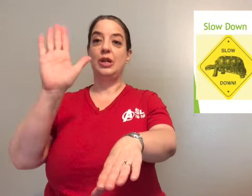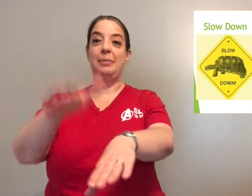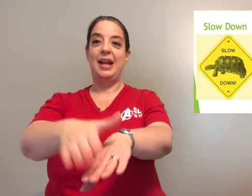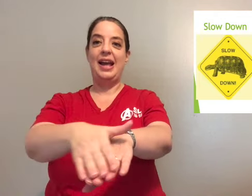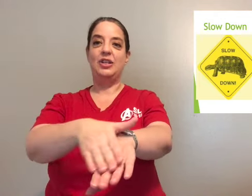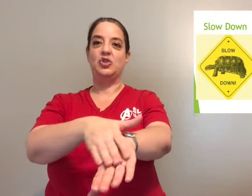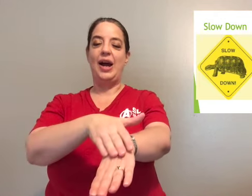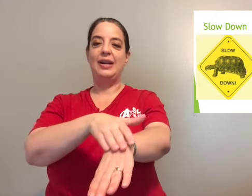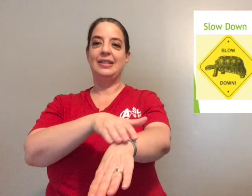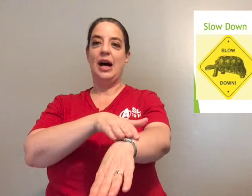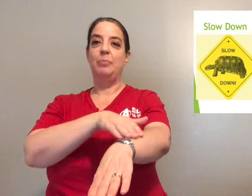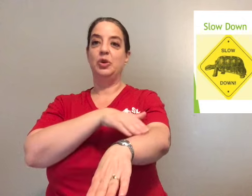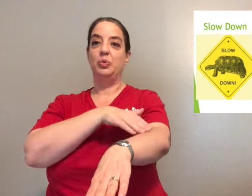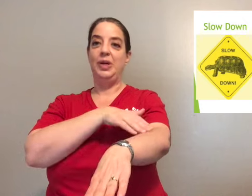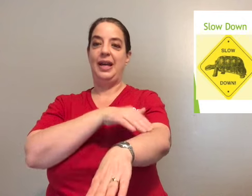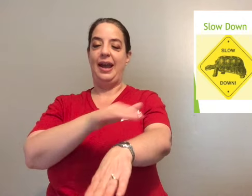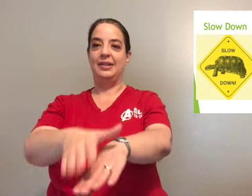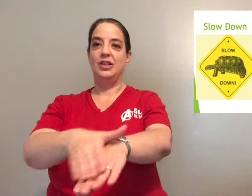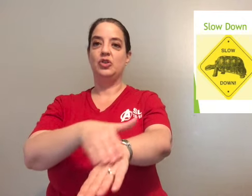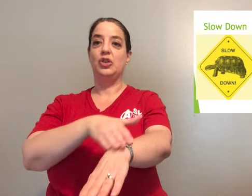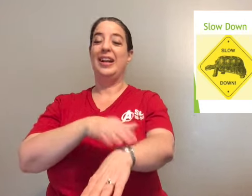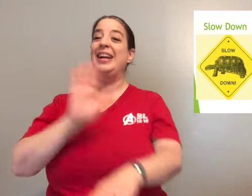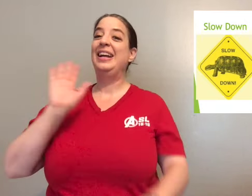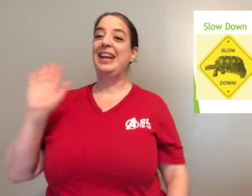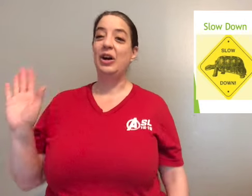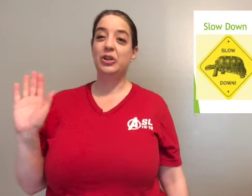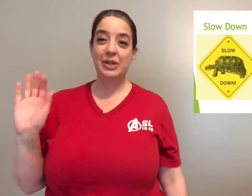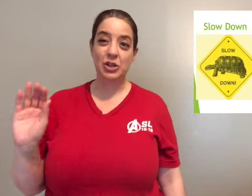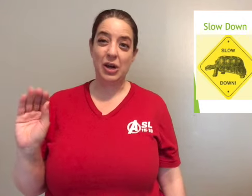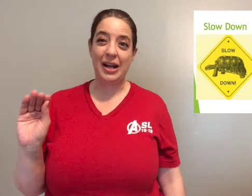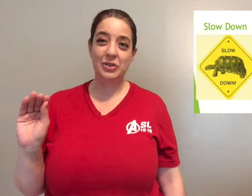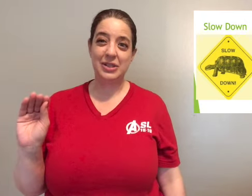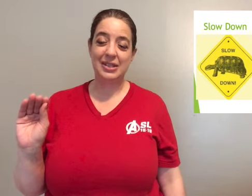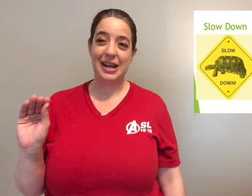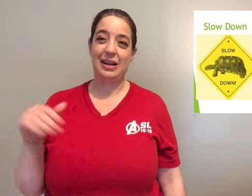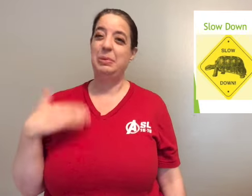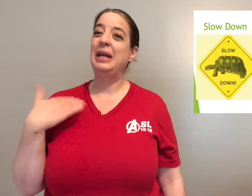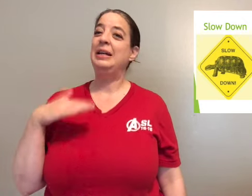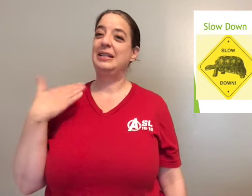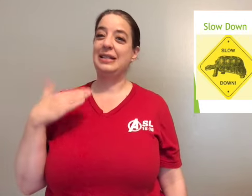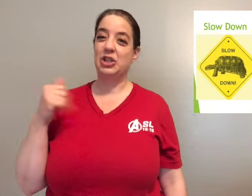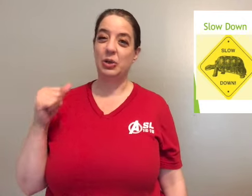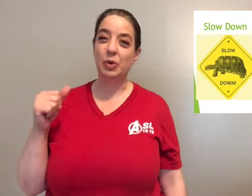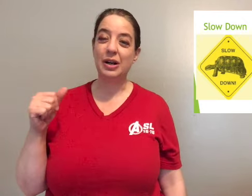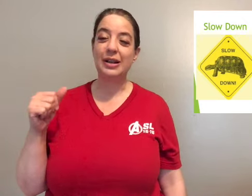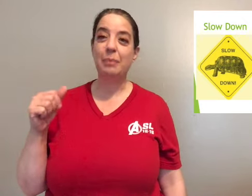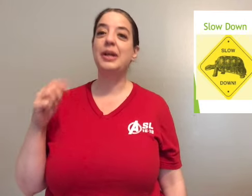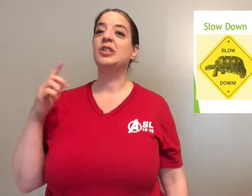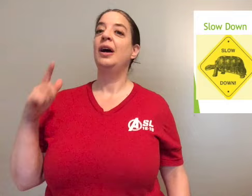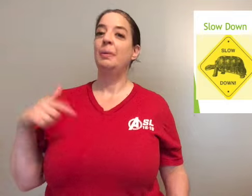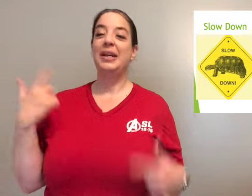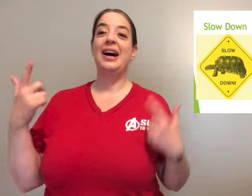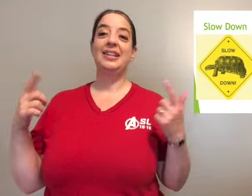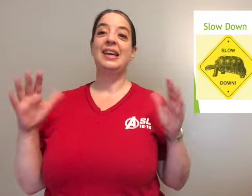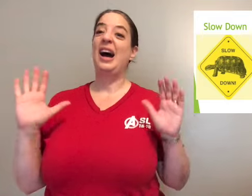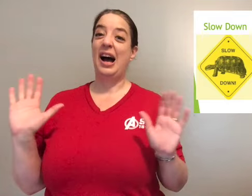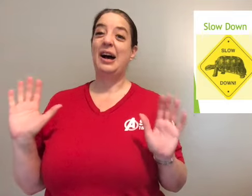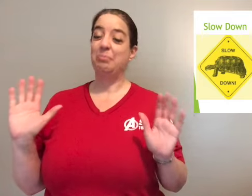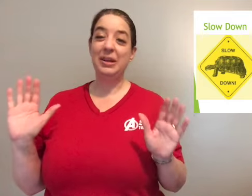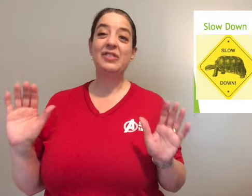dominant hand drags up your weak hand. Slow down. Now, you can try and use this sign on me. Doesn't actually work all that much because, believe it or